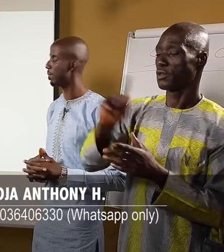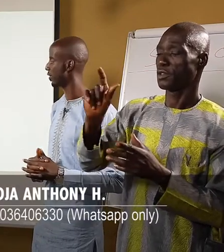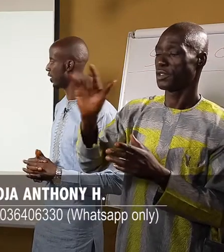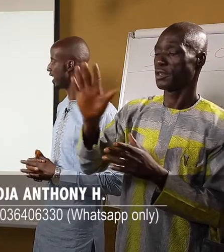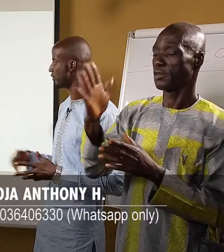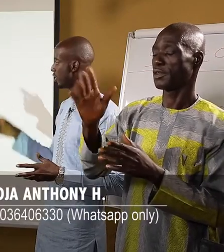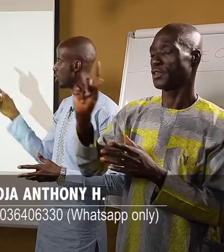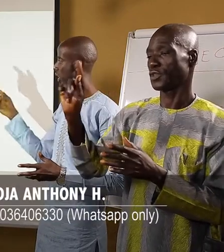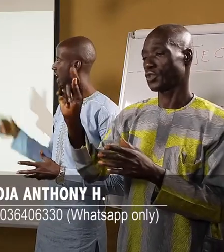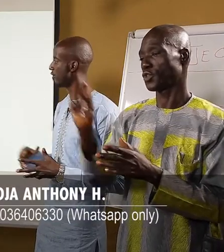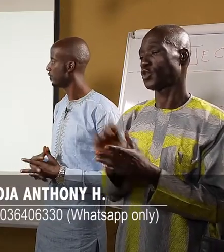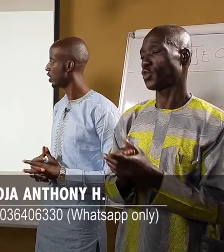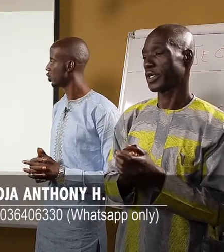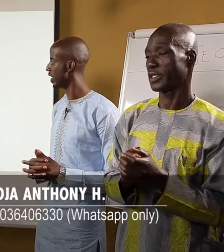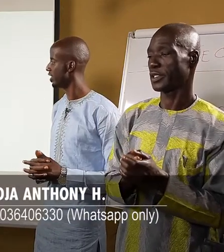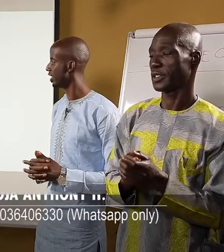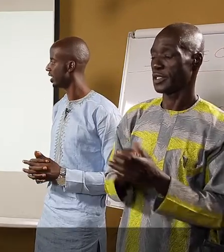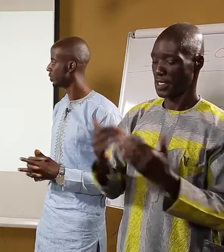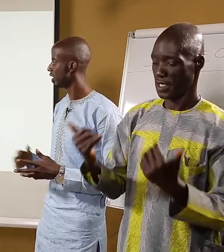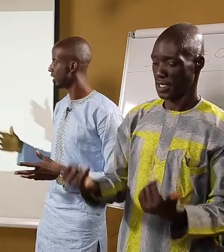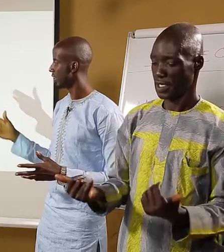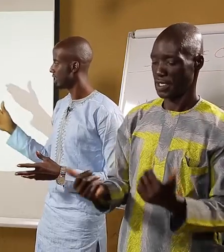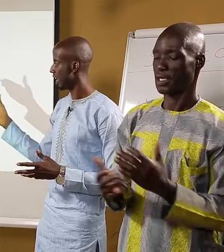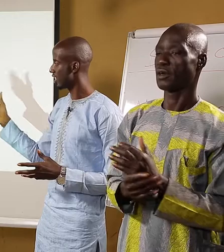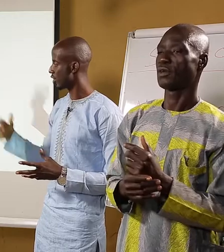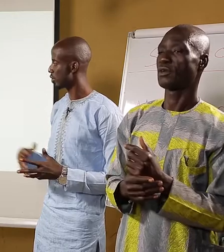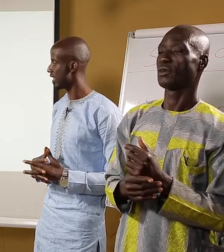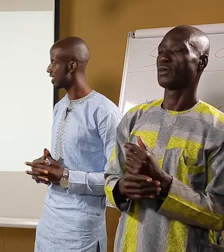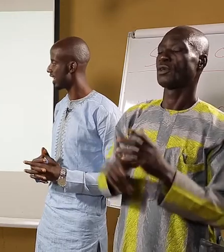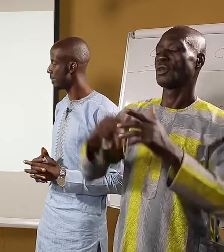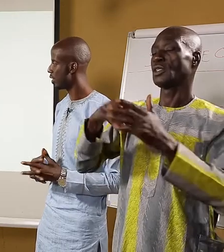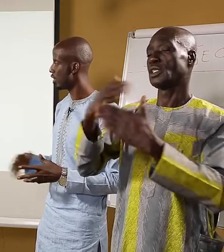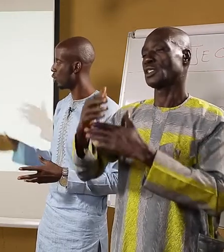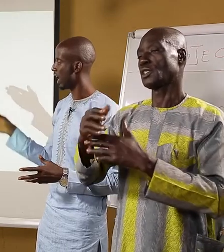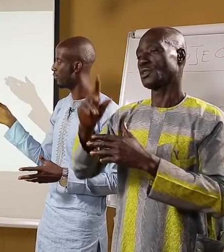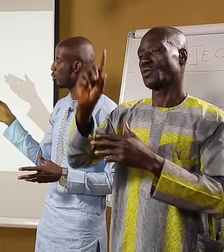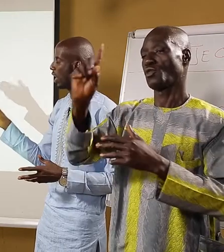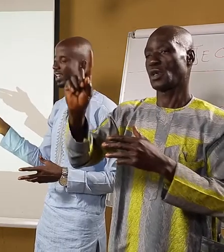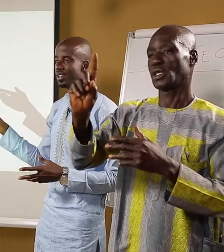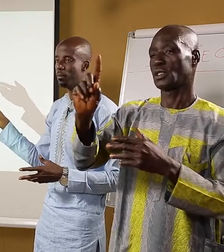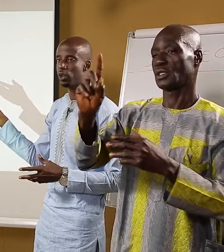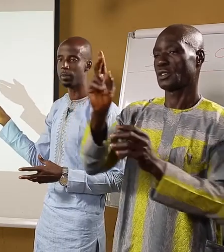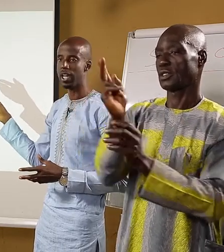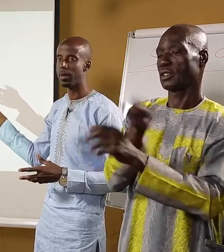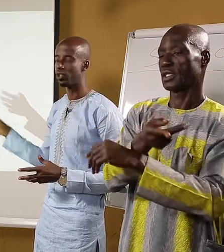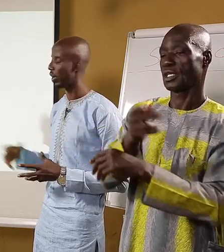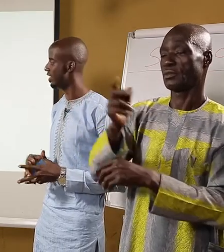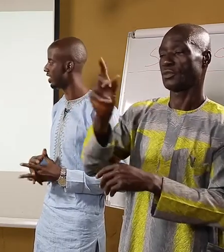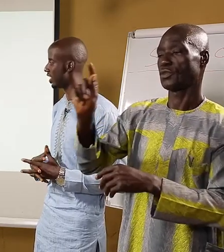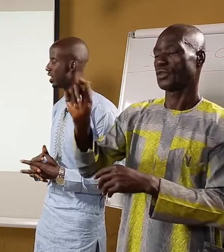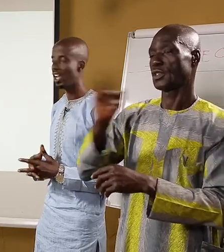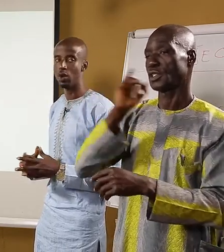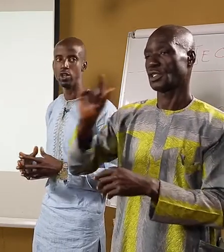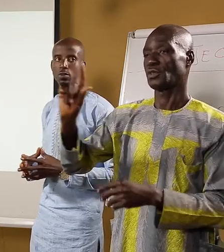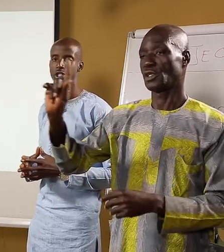100 divided by 5, we have 20. That takes us to the next step. We have 1 multiplied by